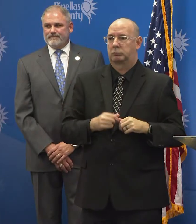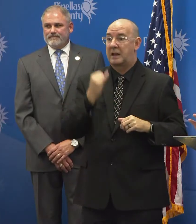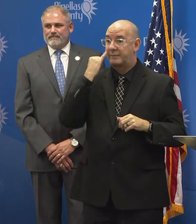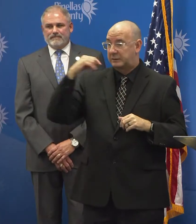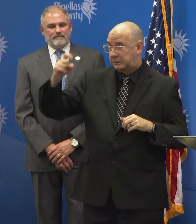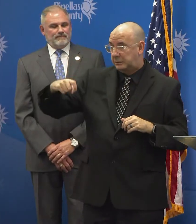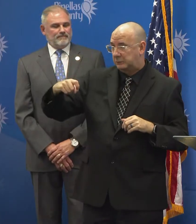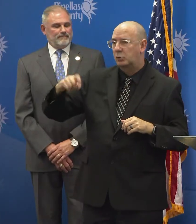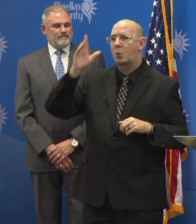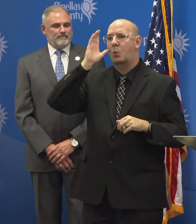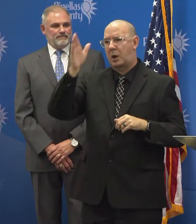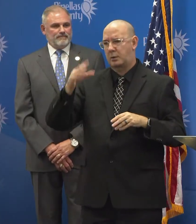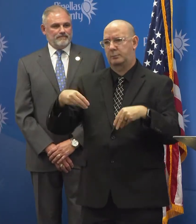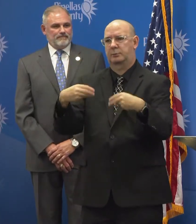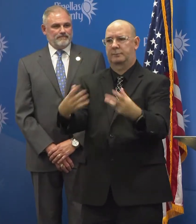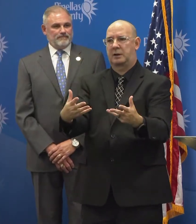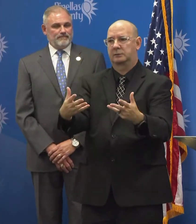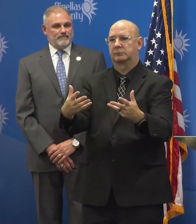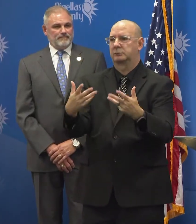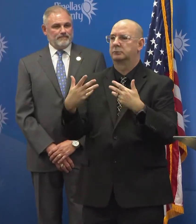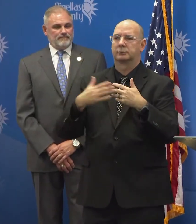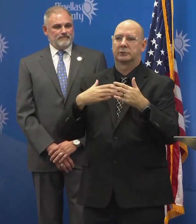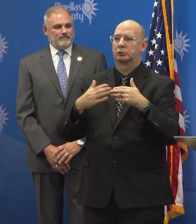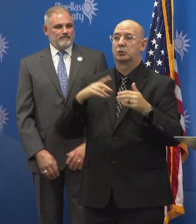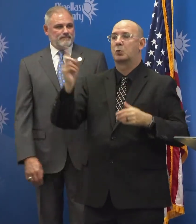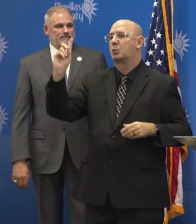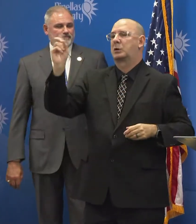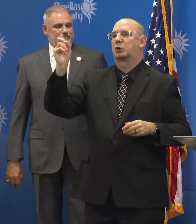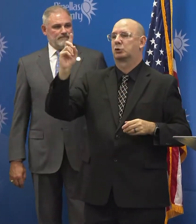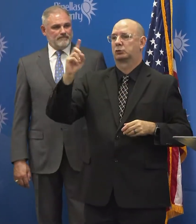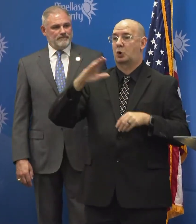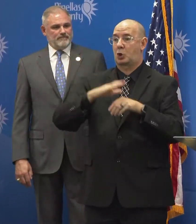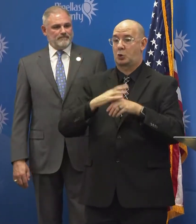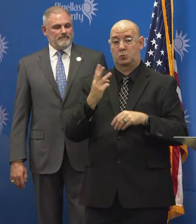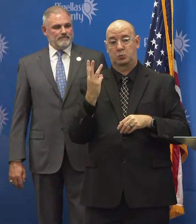those needs are up and down this coast, Florida DEM